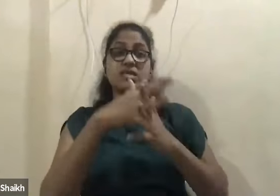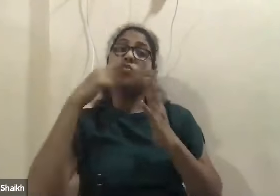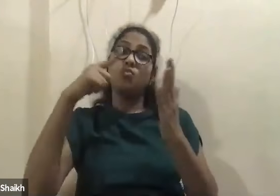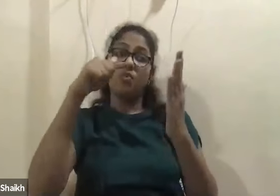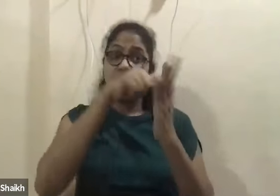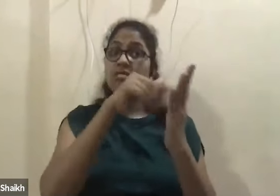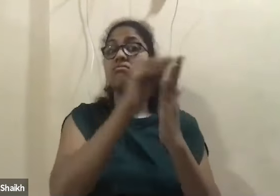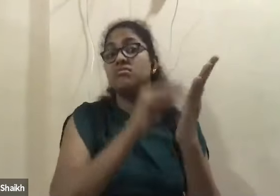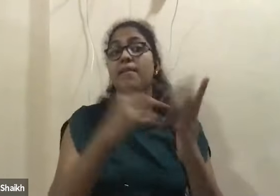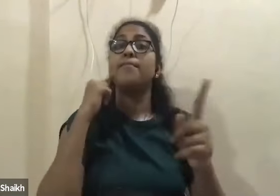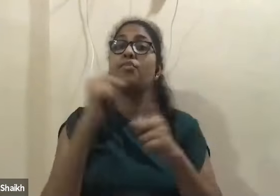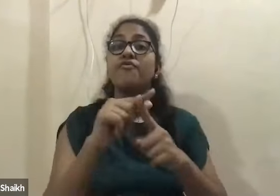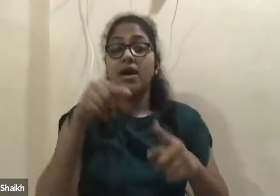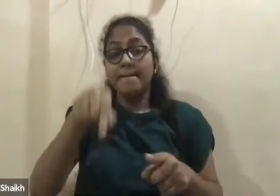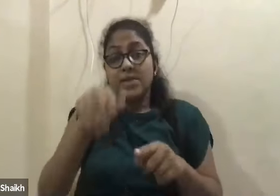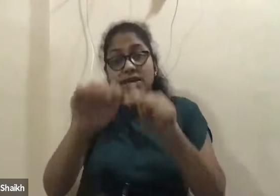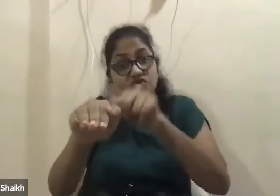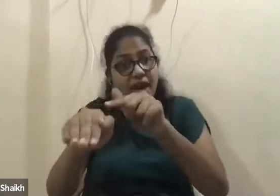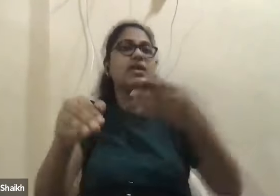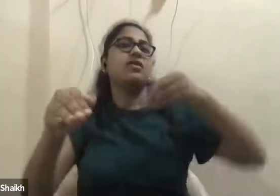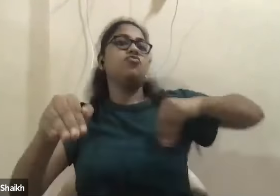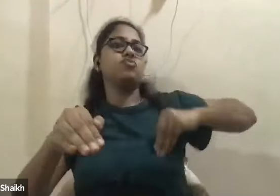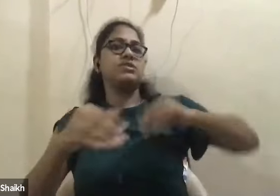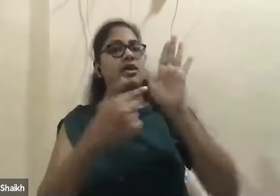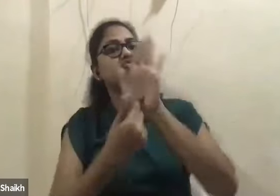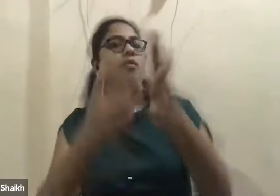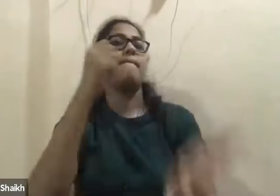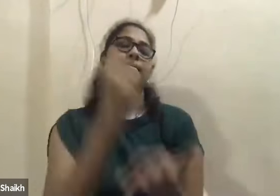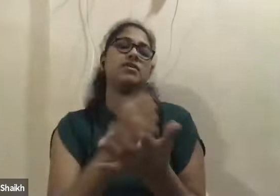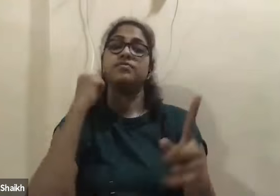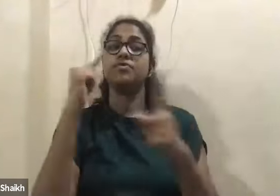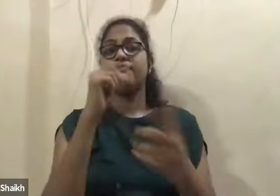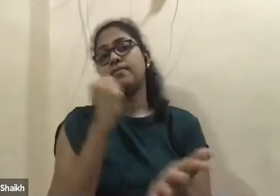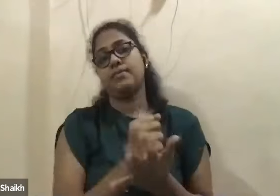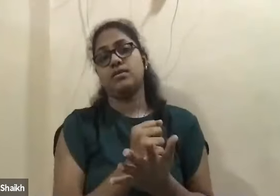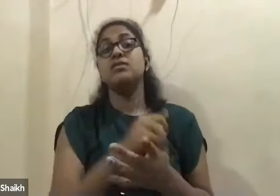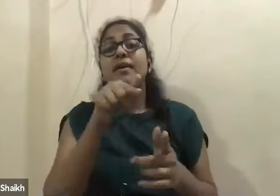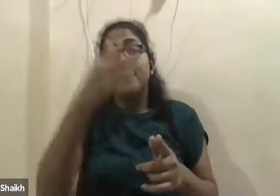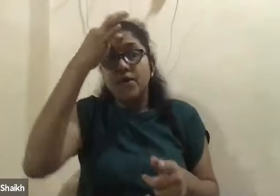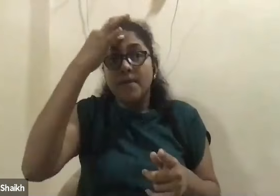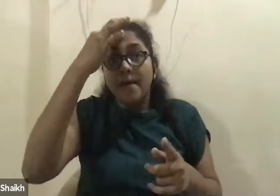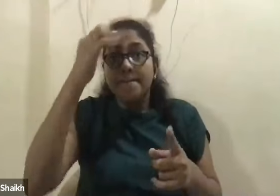it was for the benefit of the child. But the problem is they'll have to prove only when someone challenges it in the